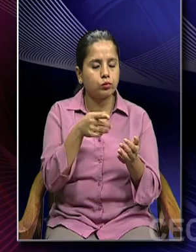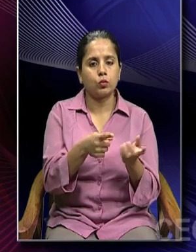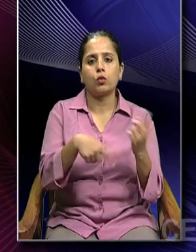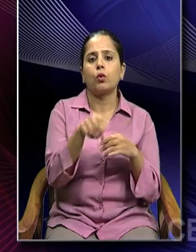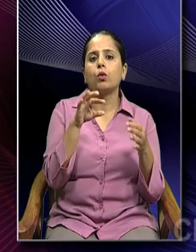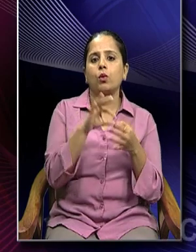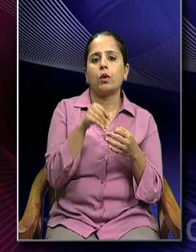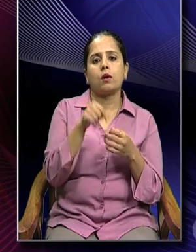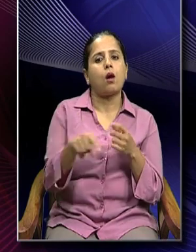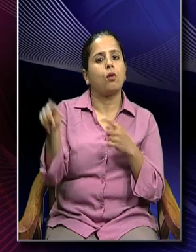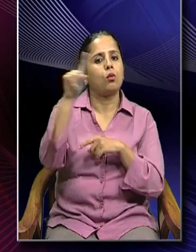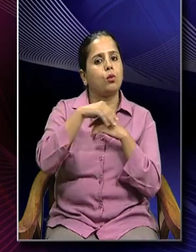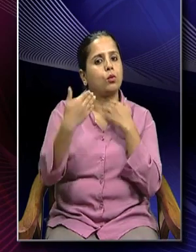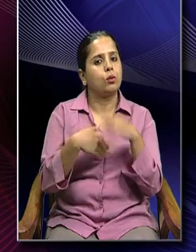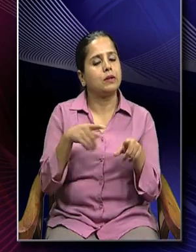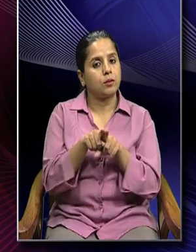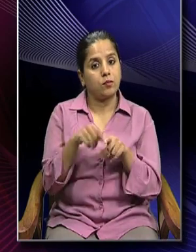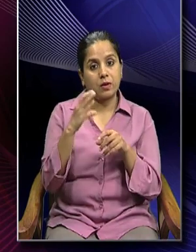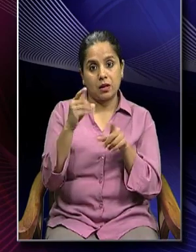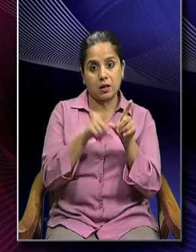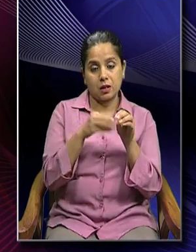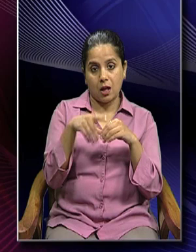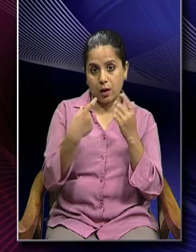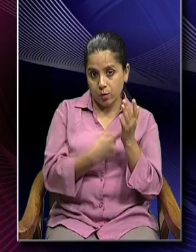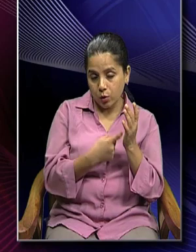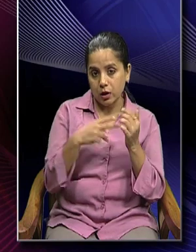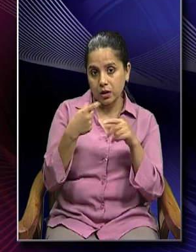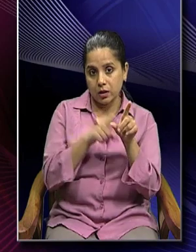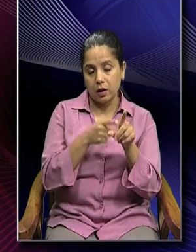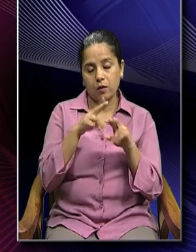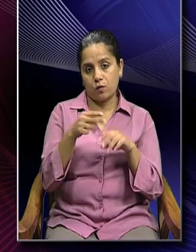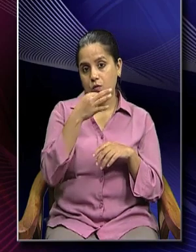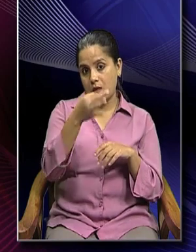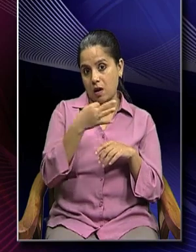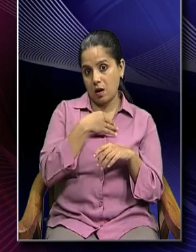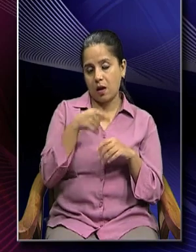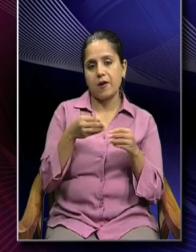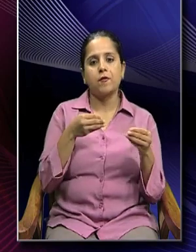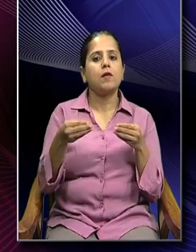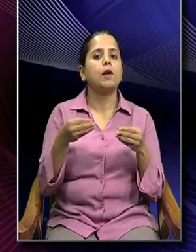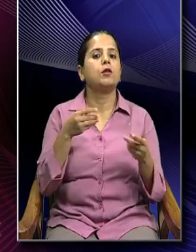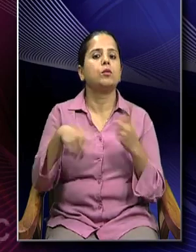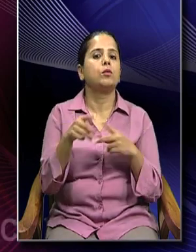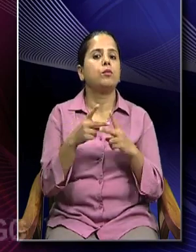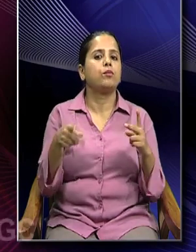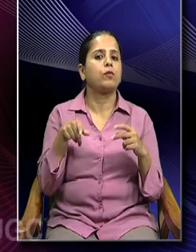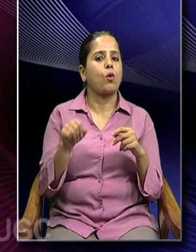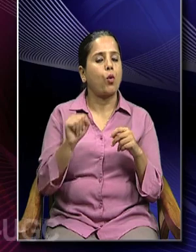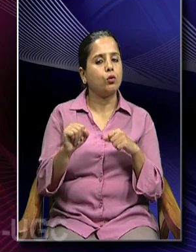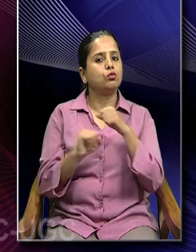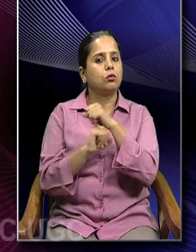the day. In cybernity, if you ask me, I would say flexible matrix type of